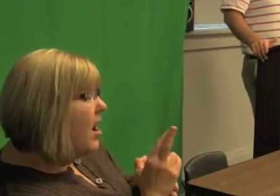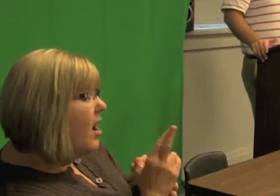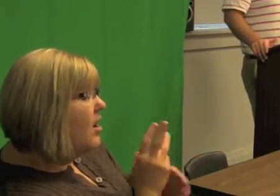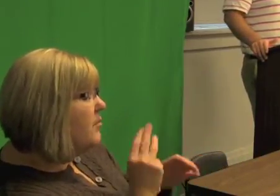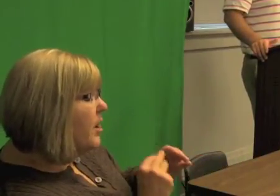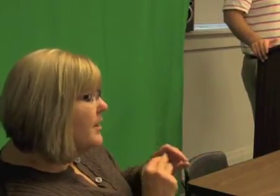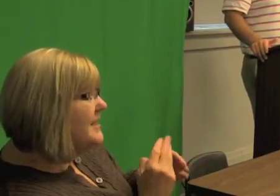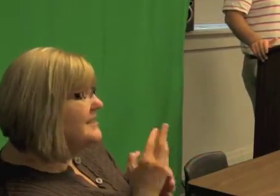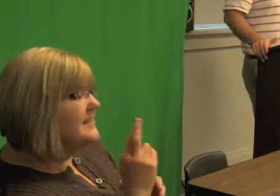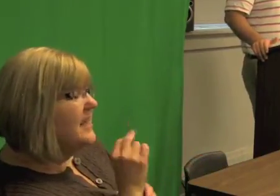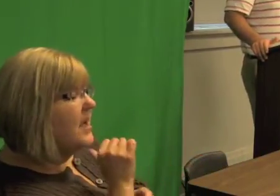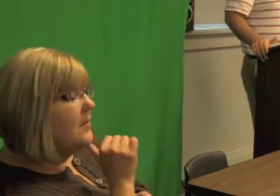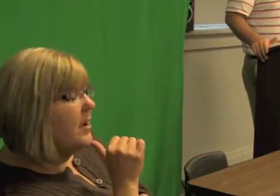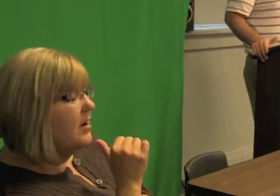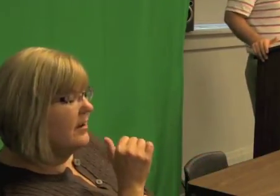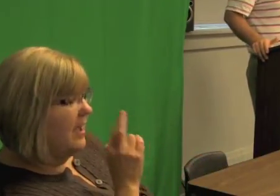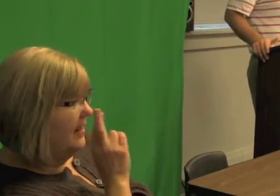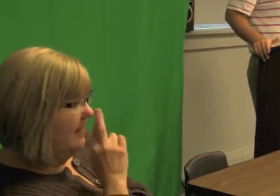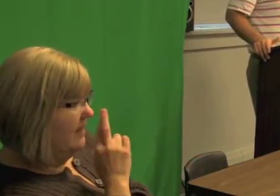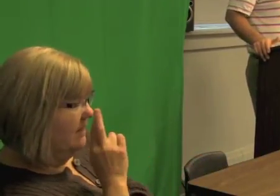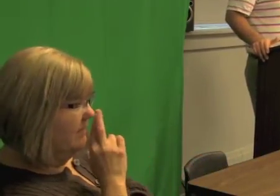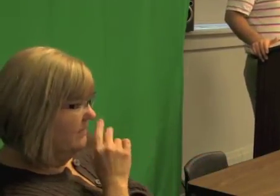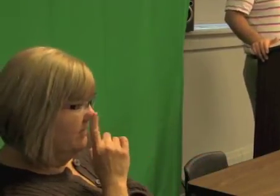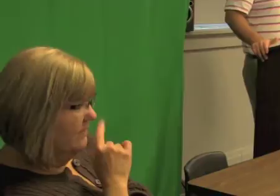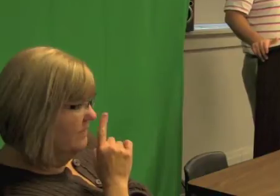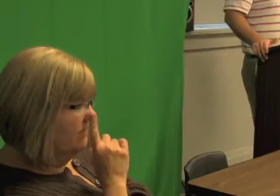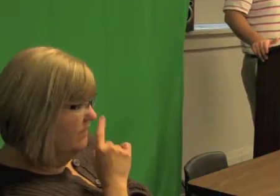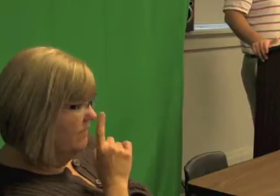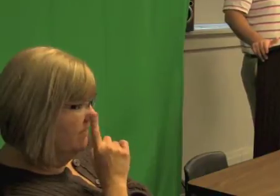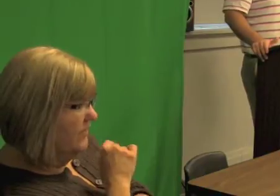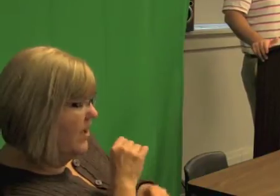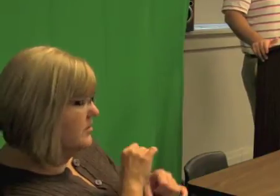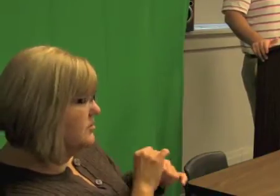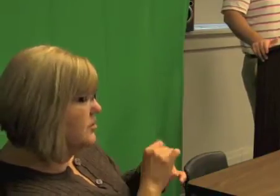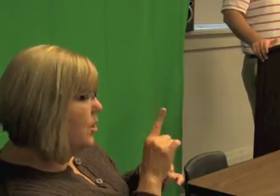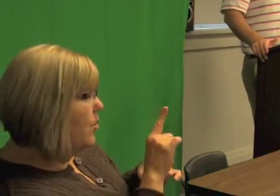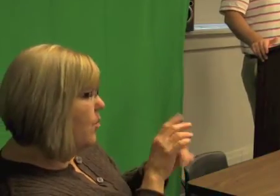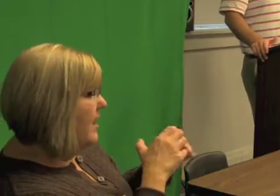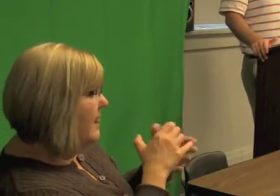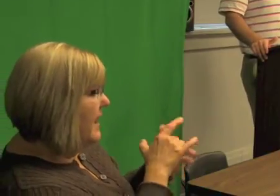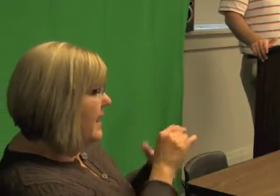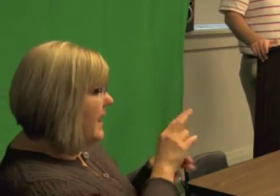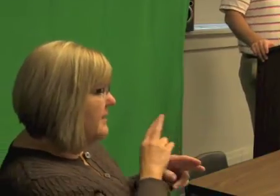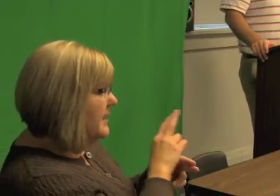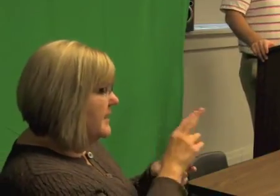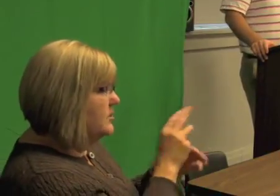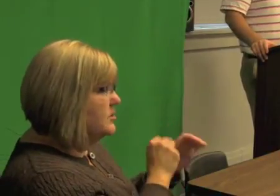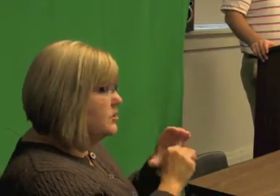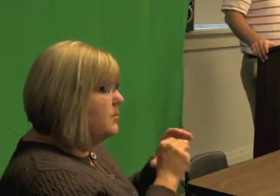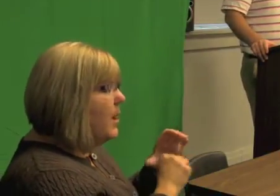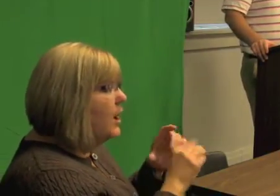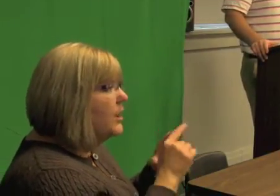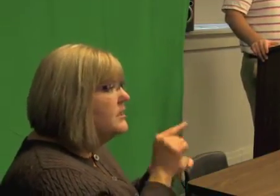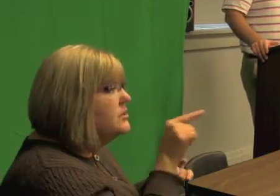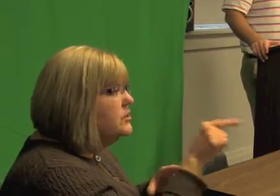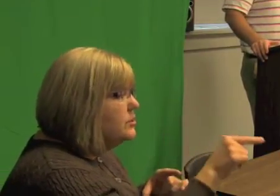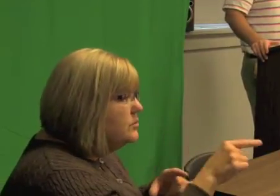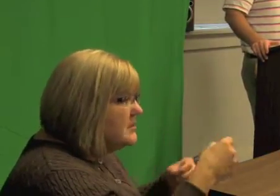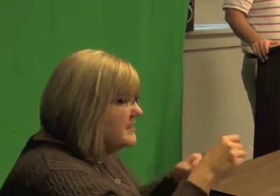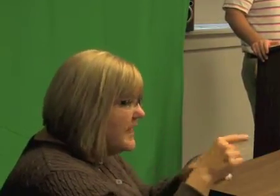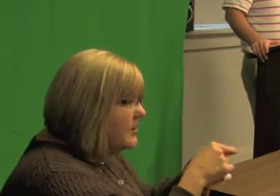false. I want you to raise your hand every time I read one that a company uses to market to you.